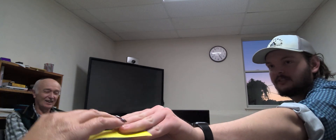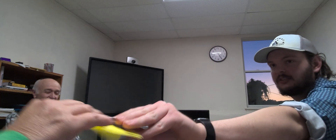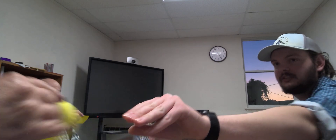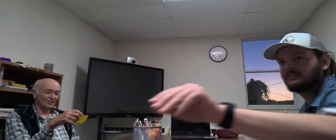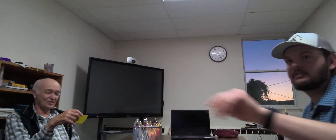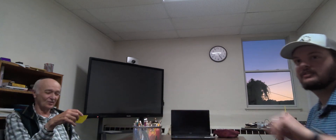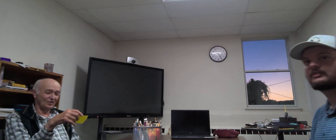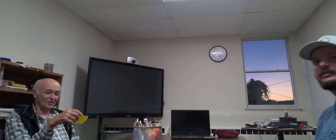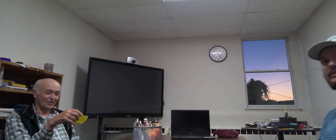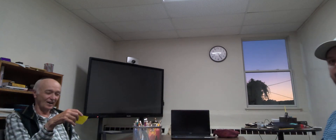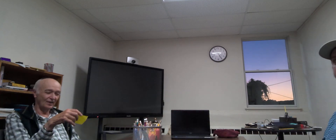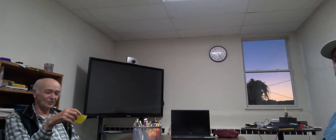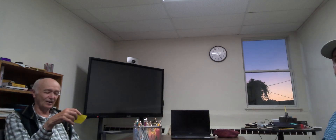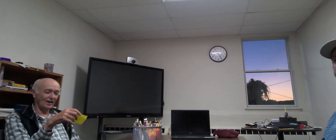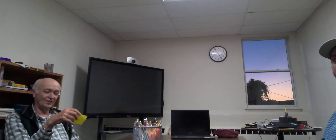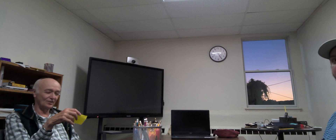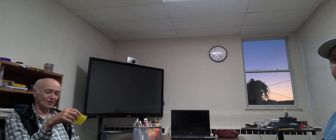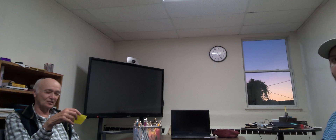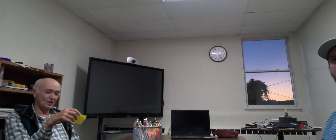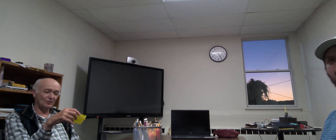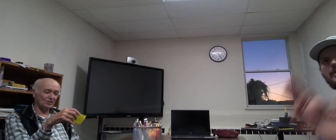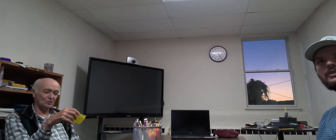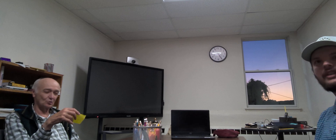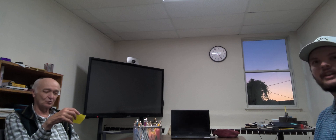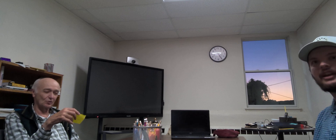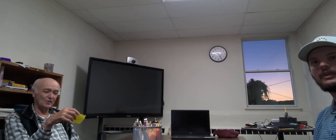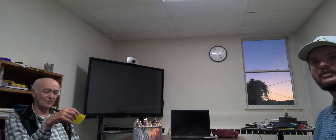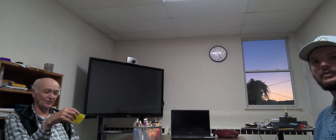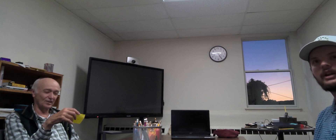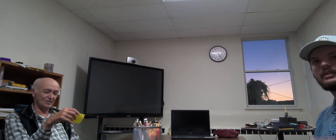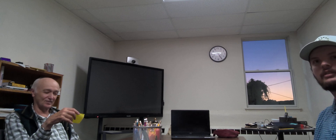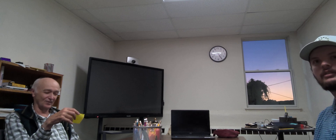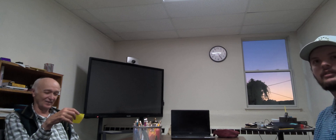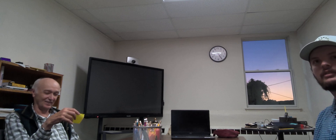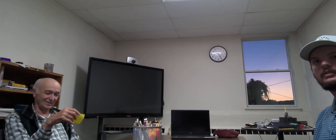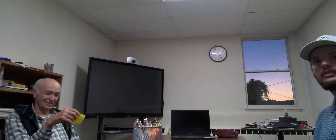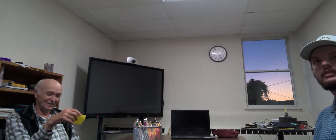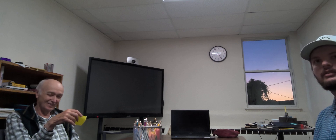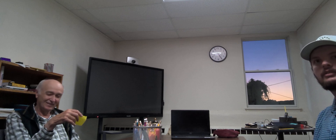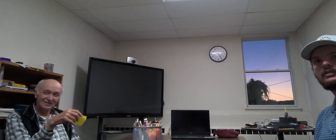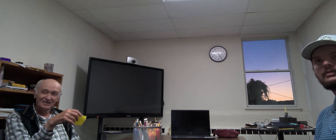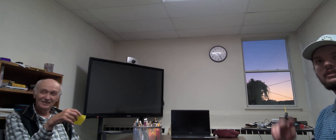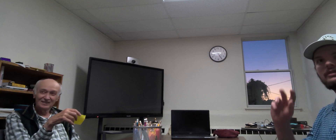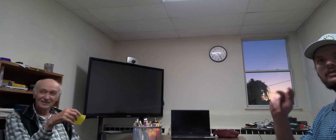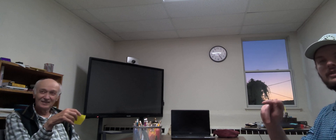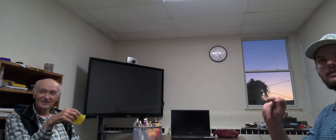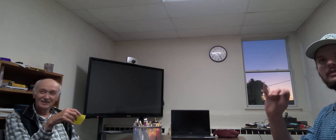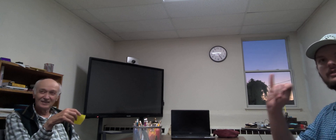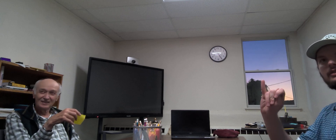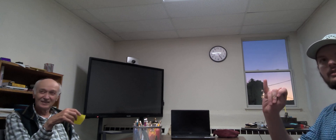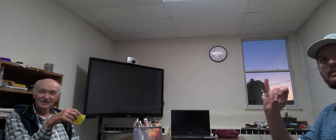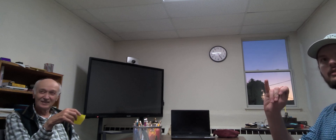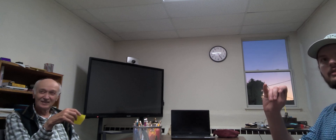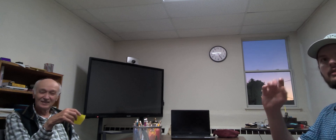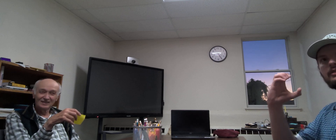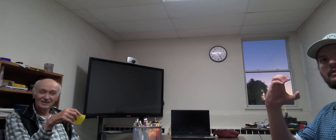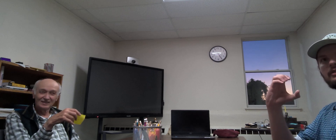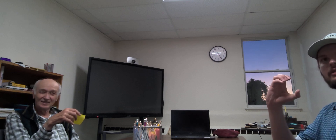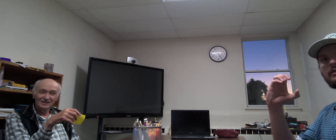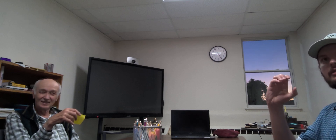and I think said so no for either. her. No. I don't think, I don't I even think I, understand did I what hear the you. I solution think I Spelled read it you out. right. Okay. I gave him drugs. Should- I think I know where your drugs